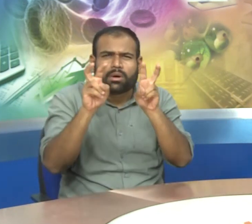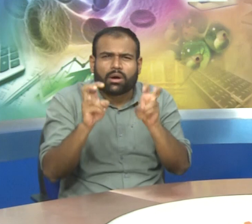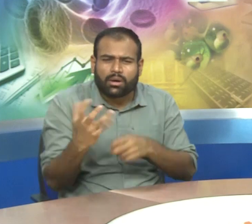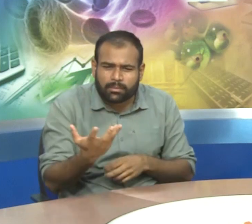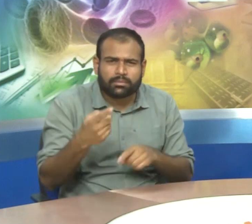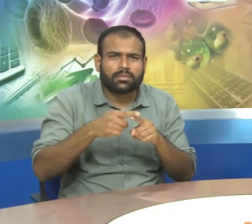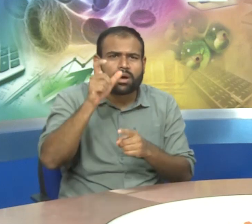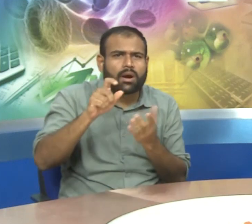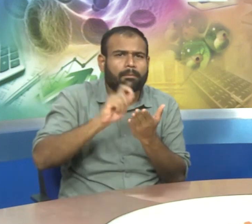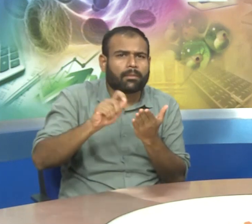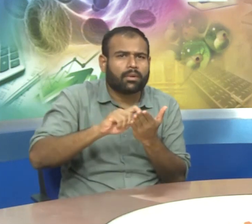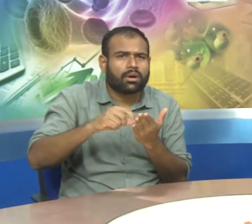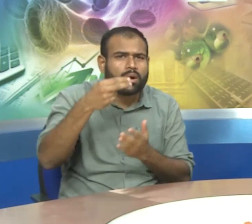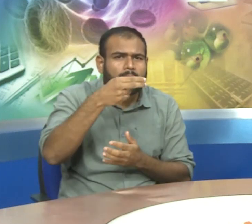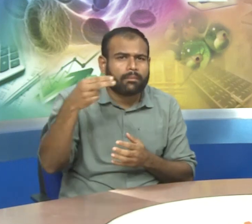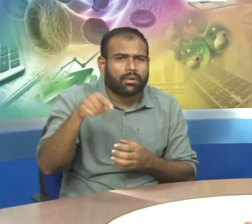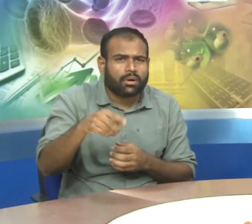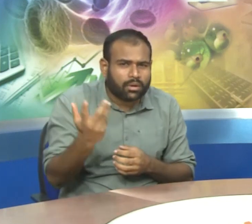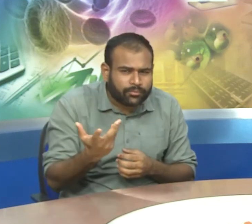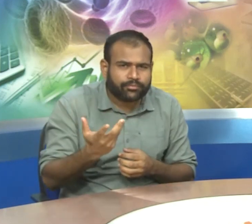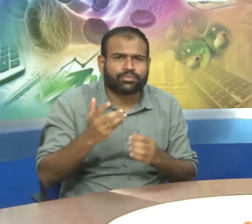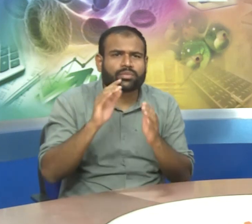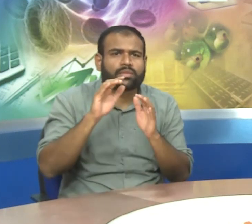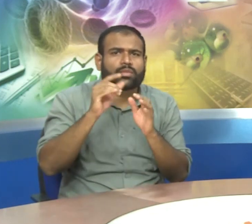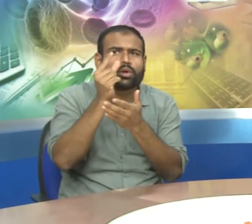with bibliographical details of the documents.